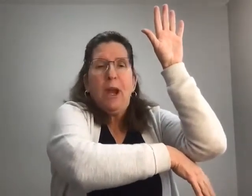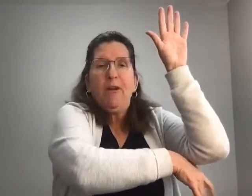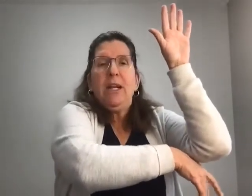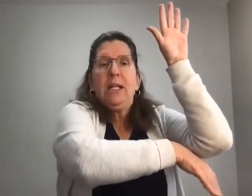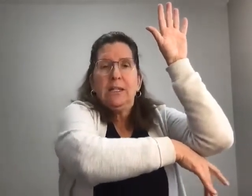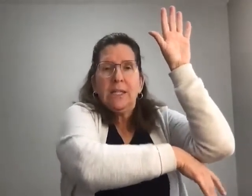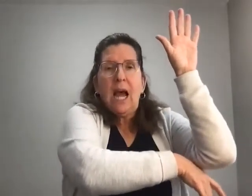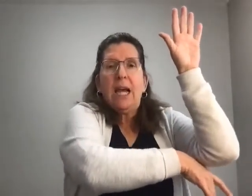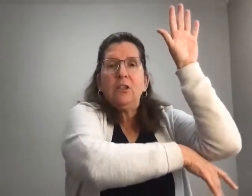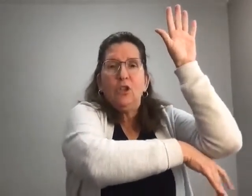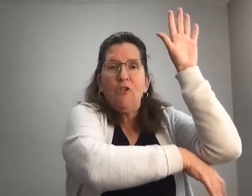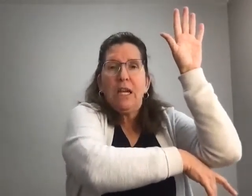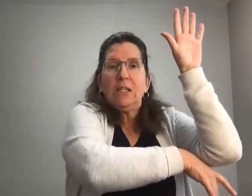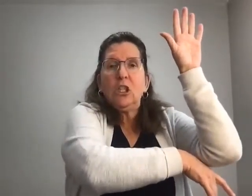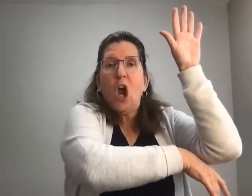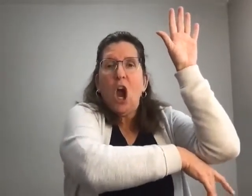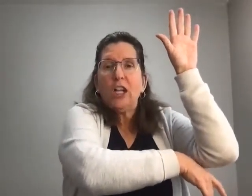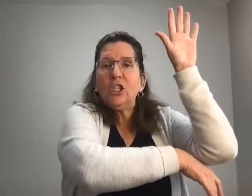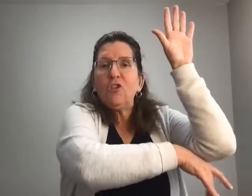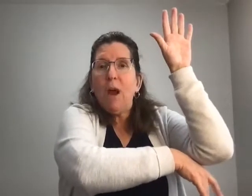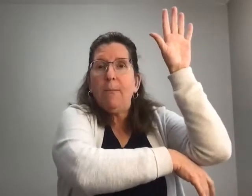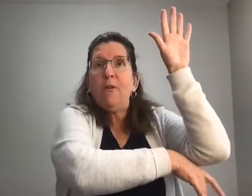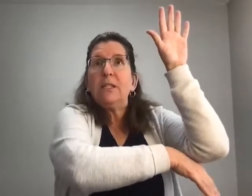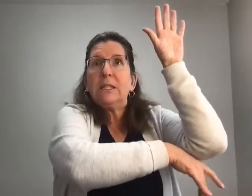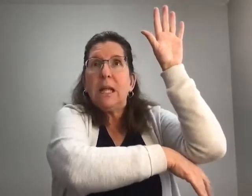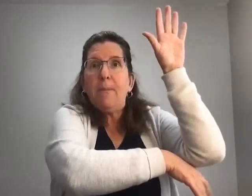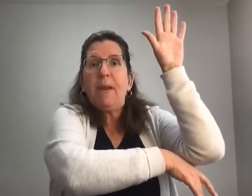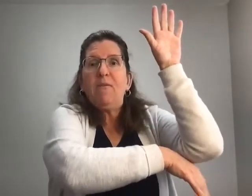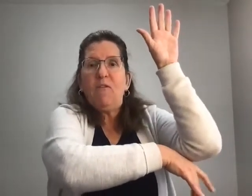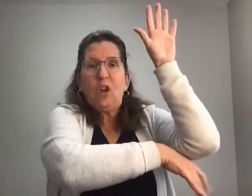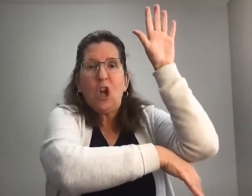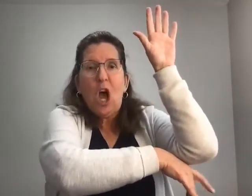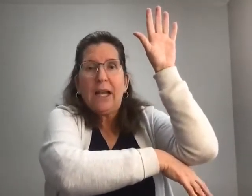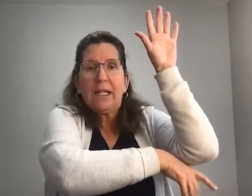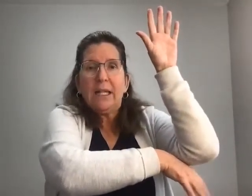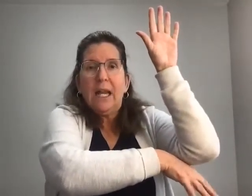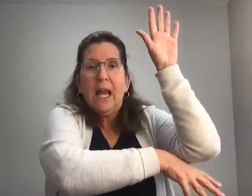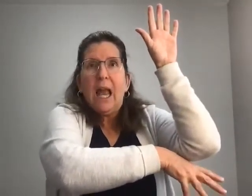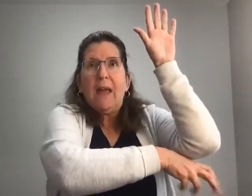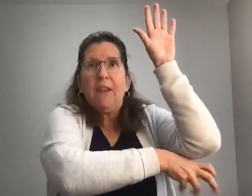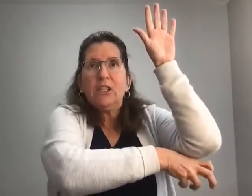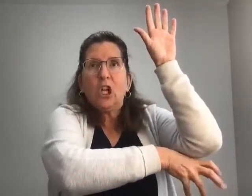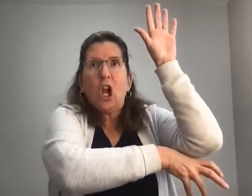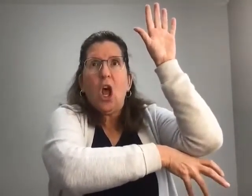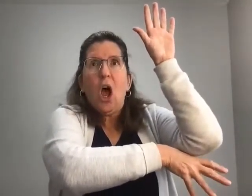buried inside trees, heart trembles, something forgotten, and there's a clock.